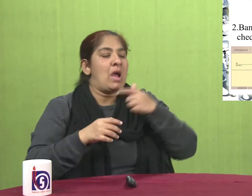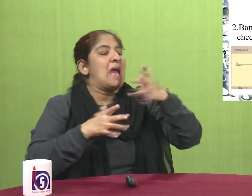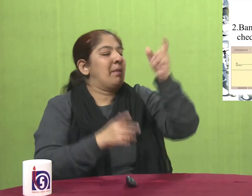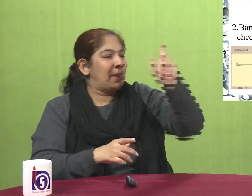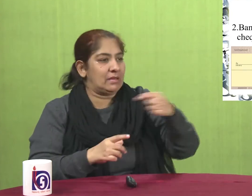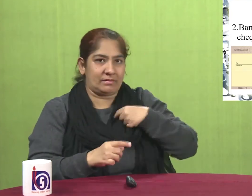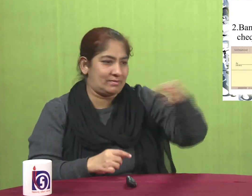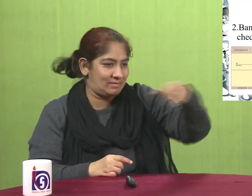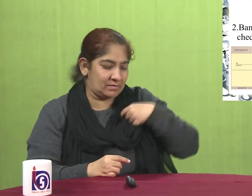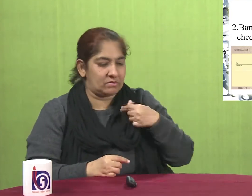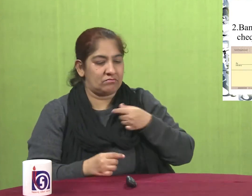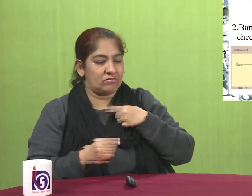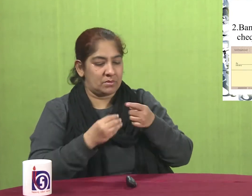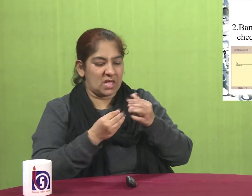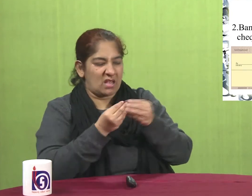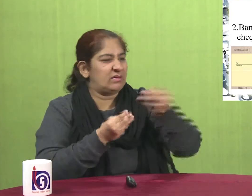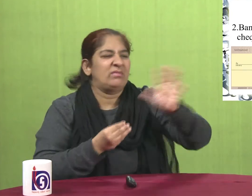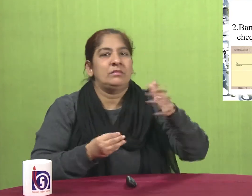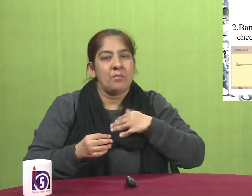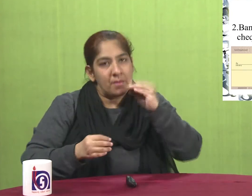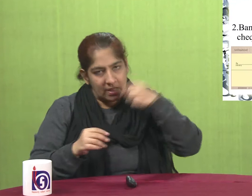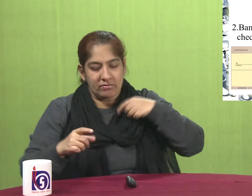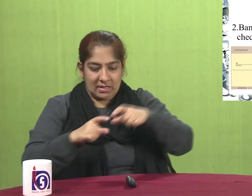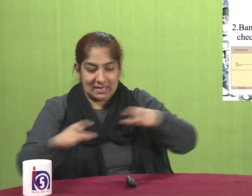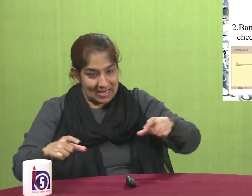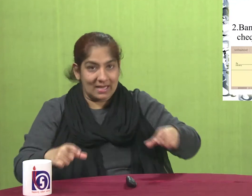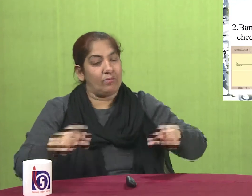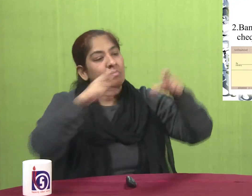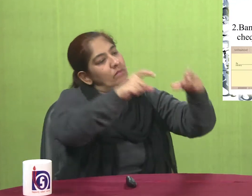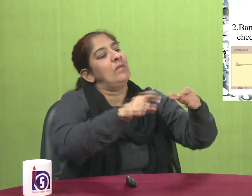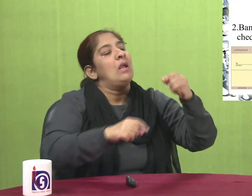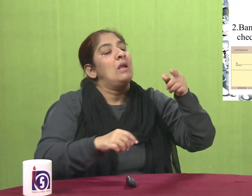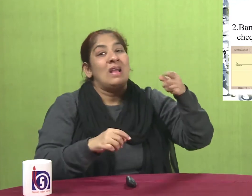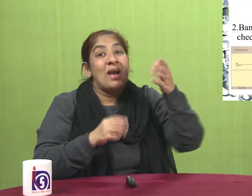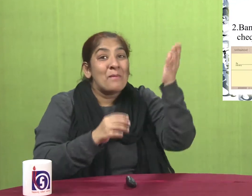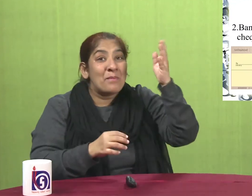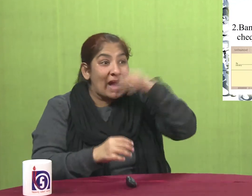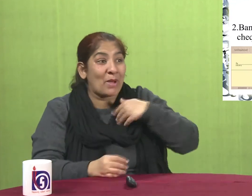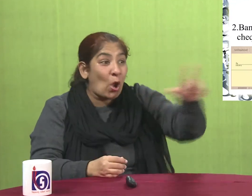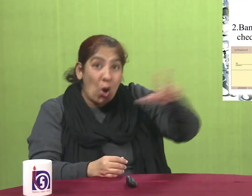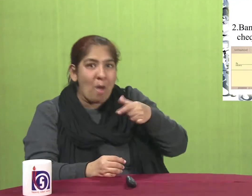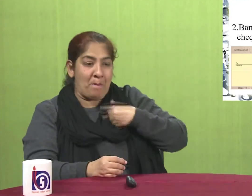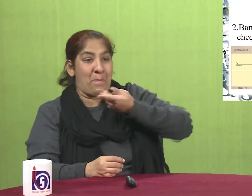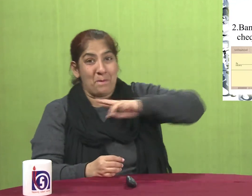it means whenever you want to transfer money and you don't want to use cash, you can always give that person